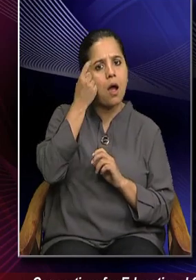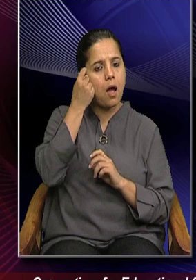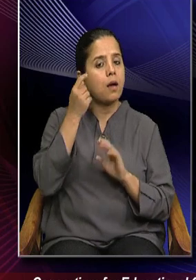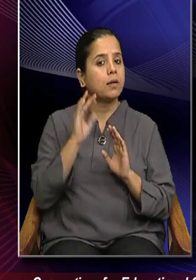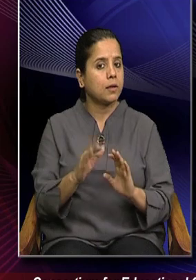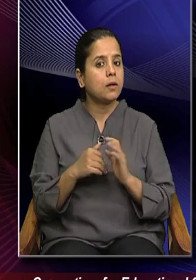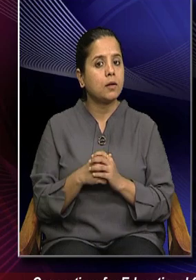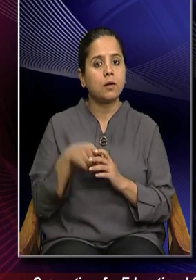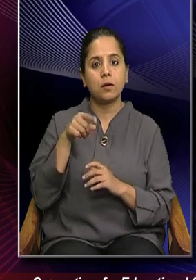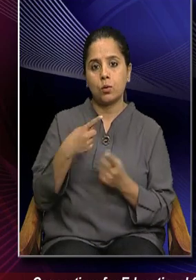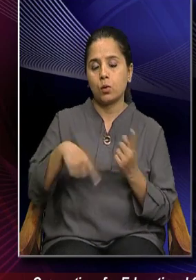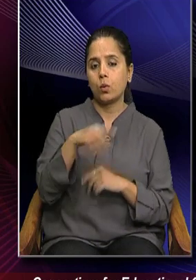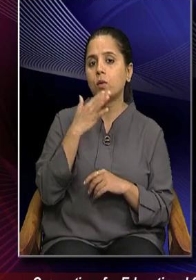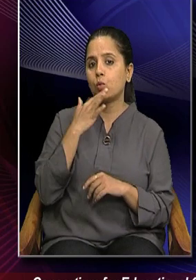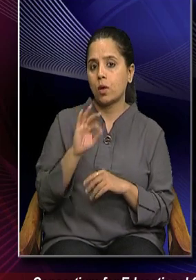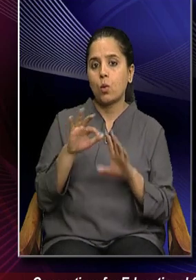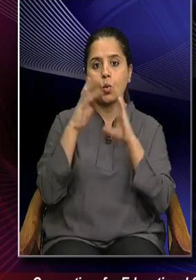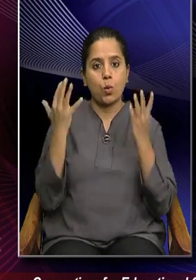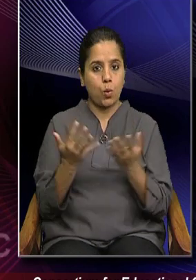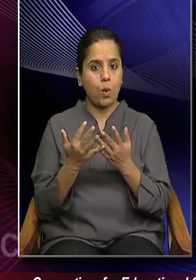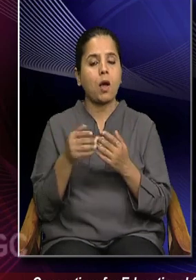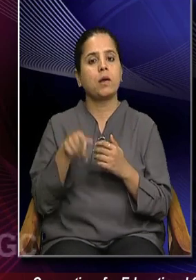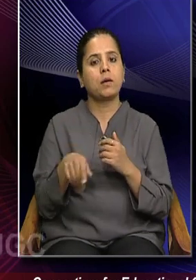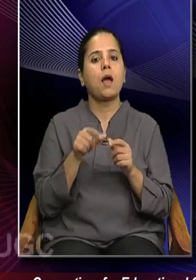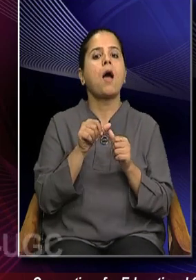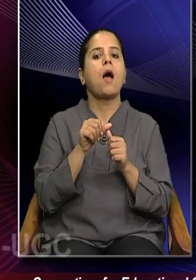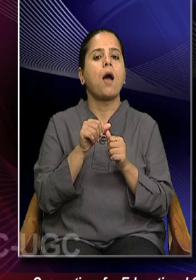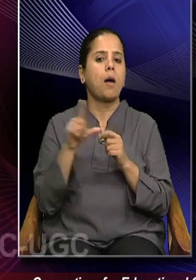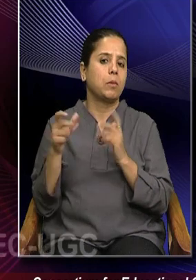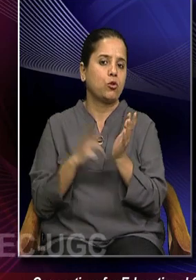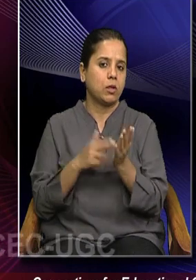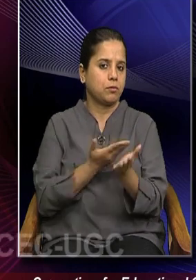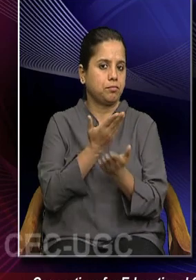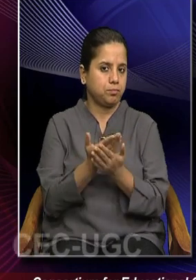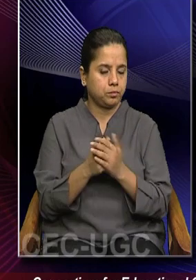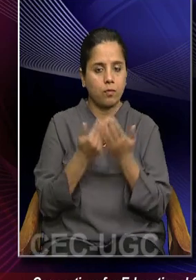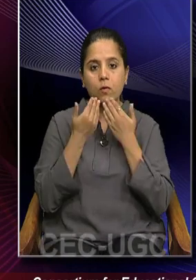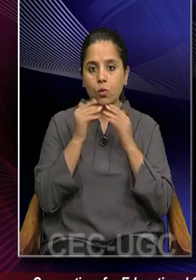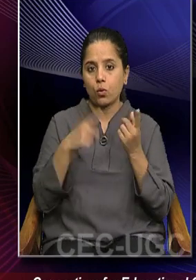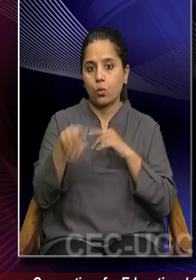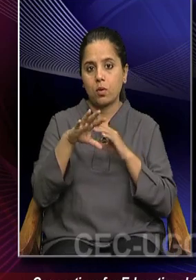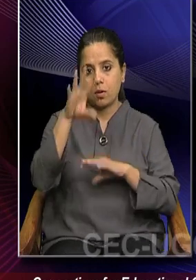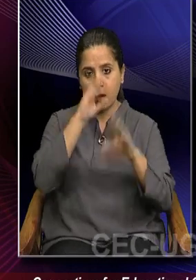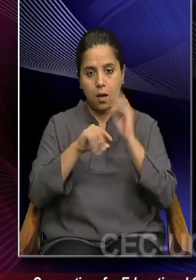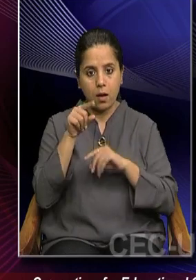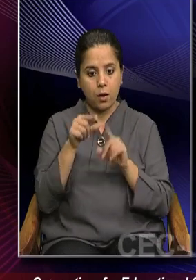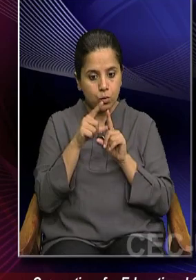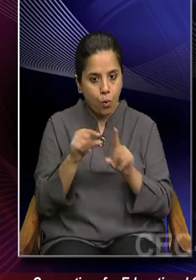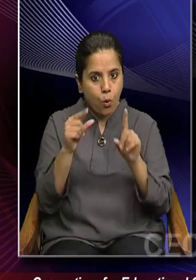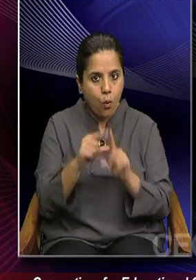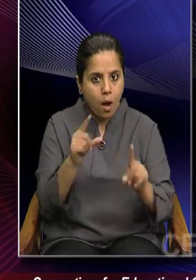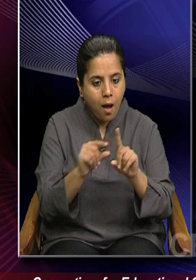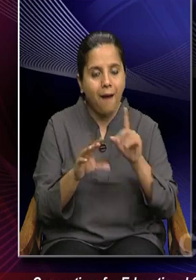understanding through the real world applications. Students learn by doing